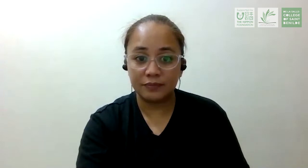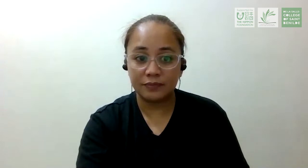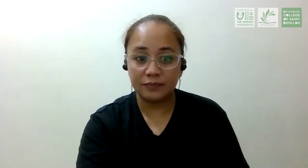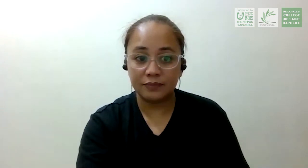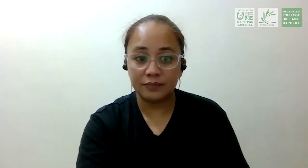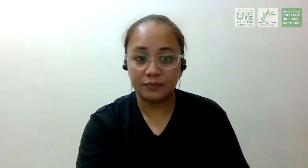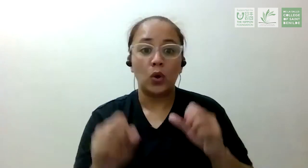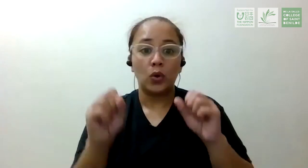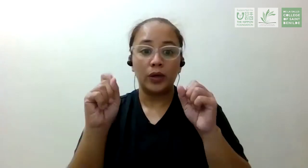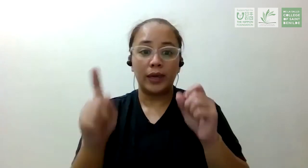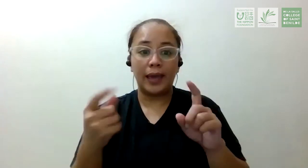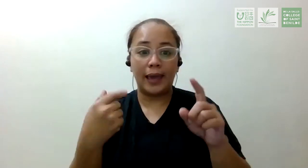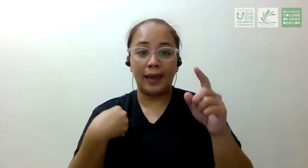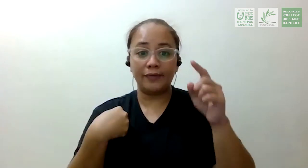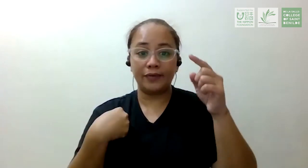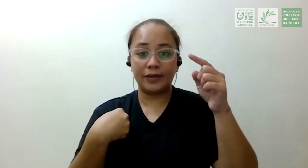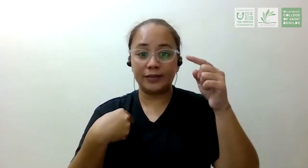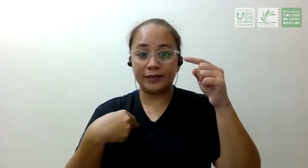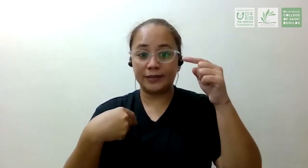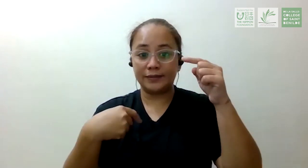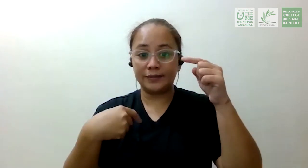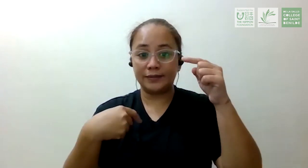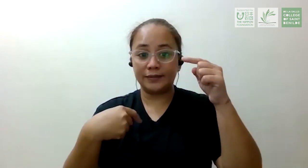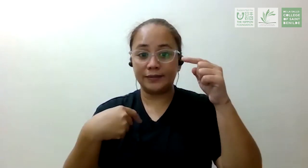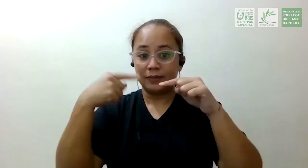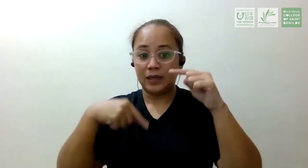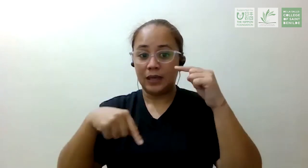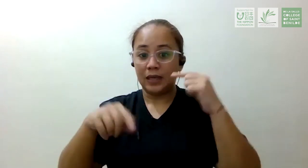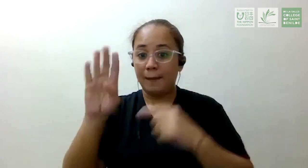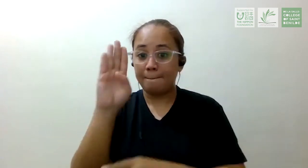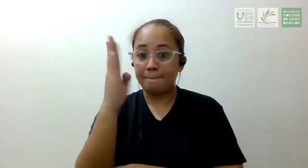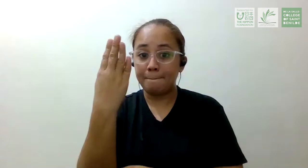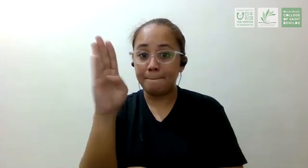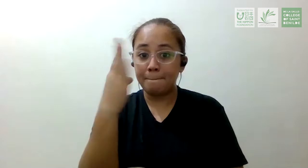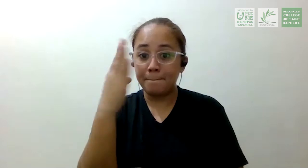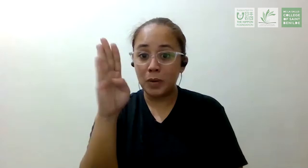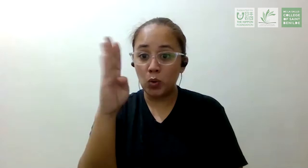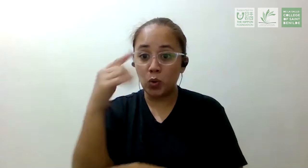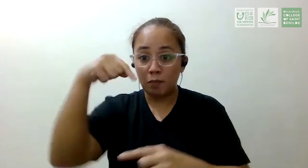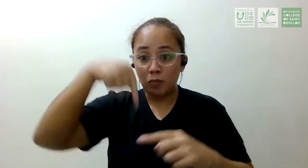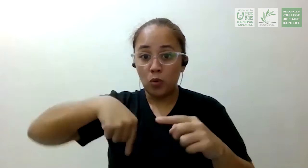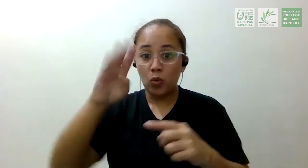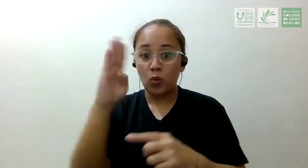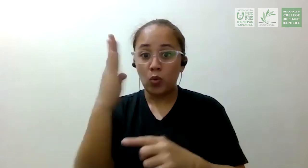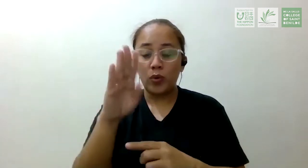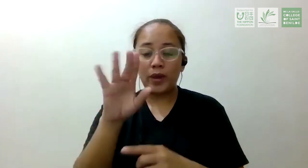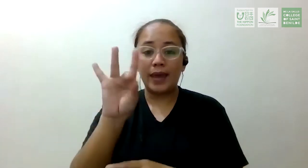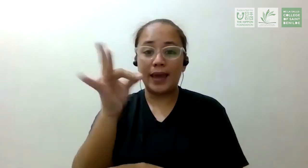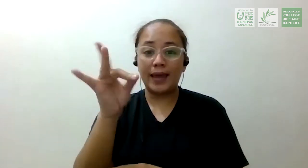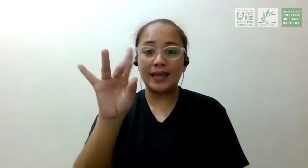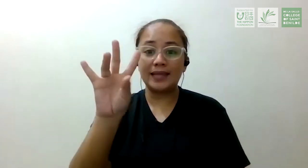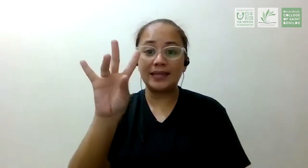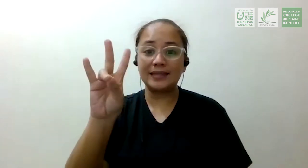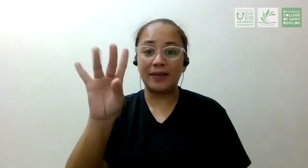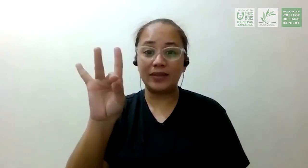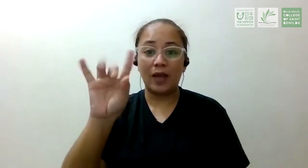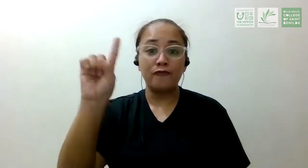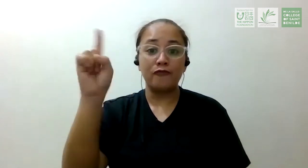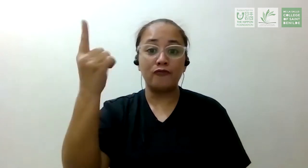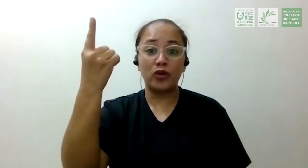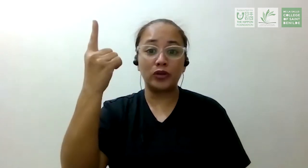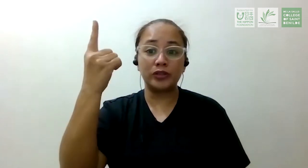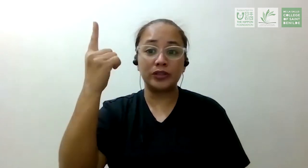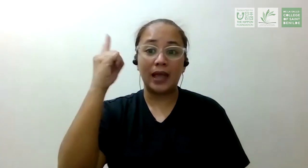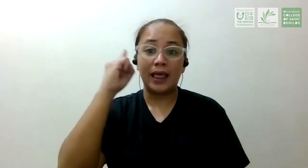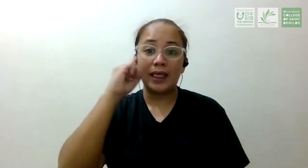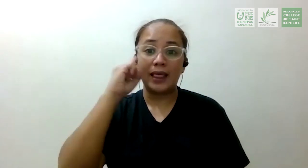Okay, if you go down to the bottom in blue, it says 1878, first school for deaf students